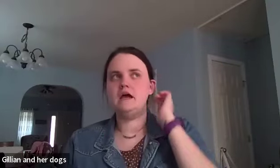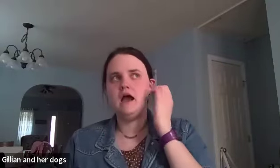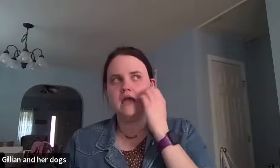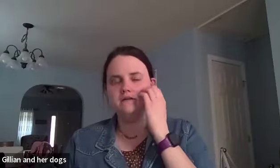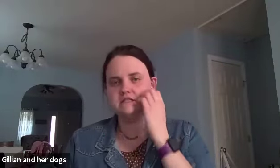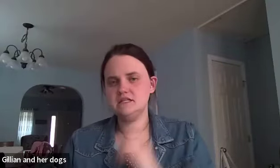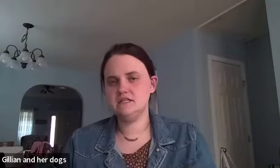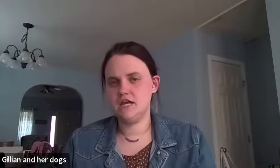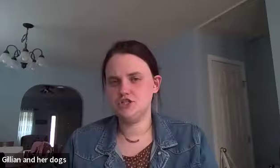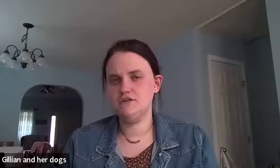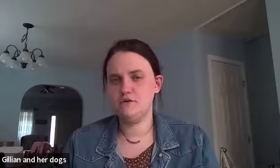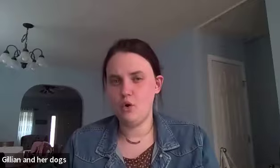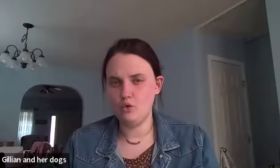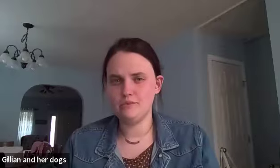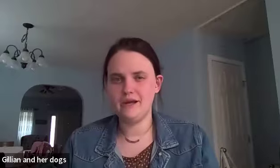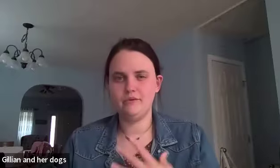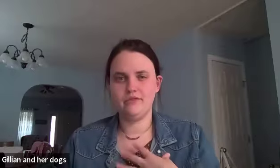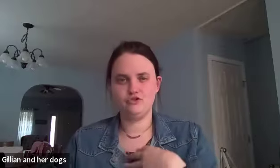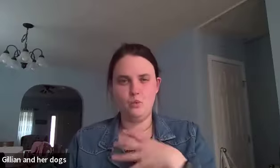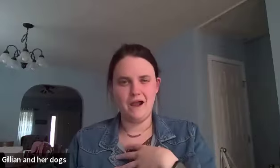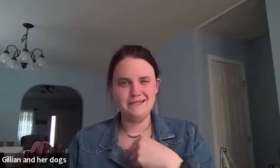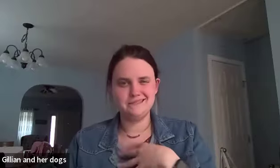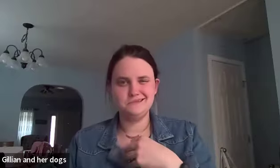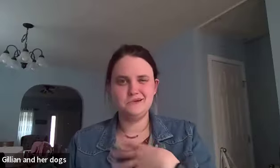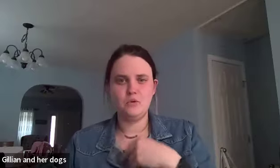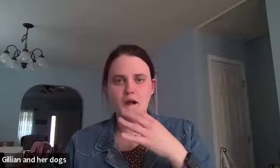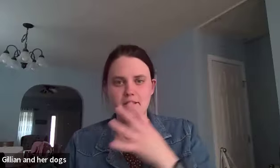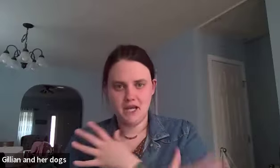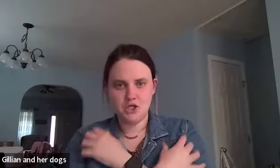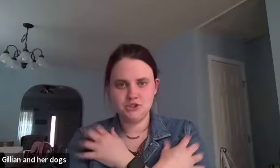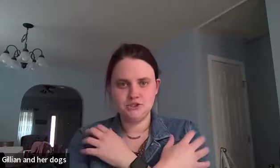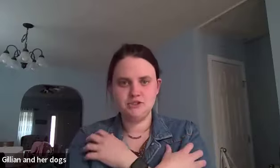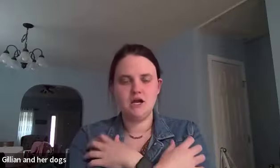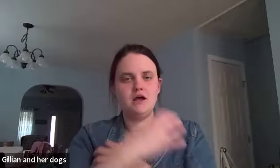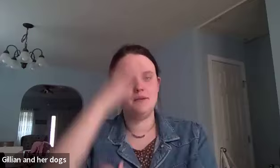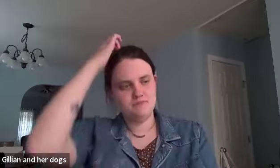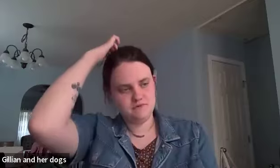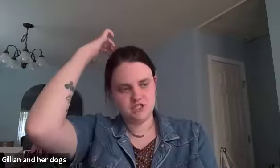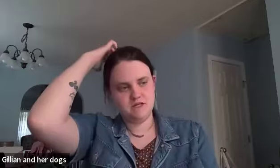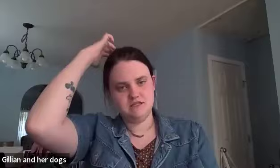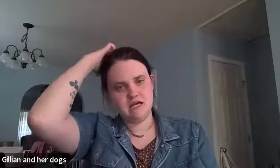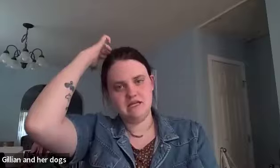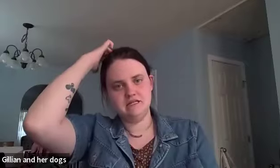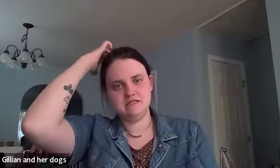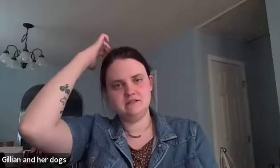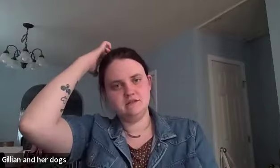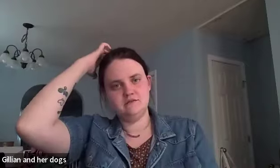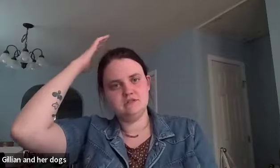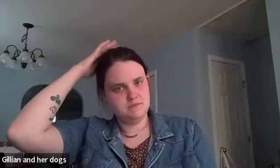I have seen occasionally for polar bear where they'll do white bear. Just because that is